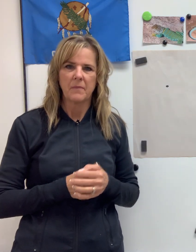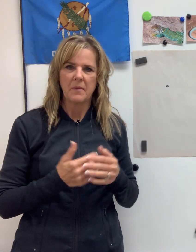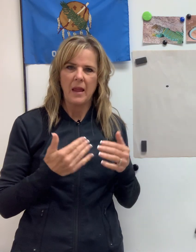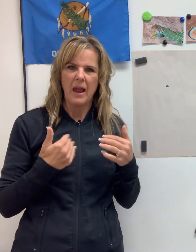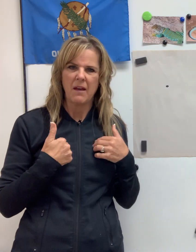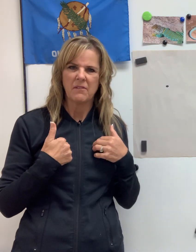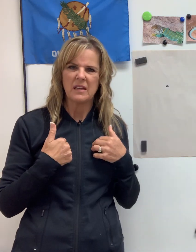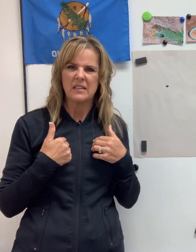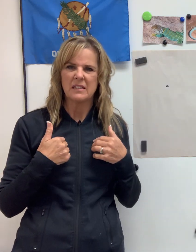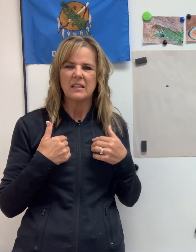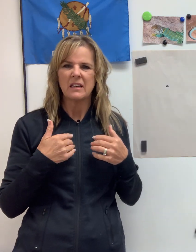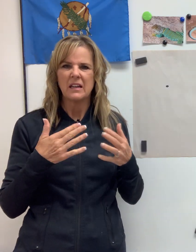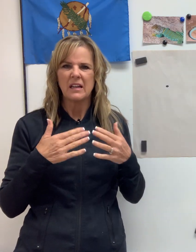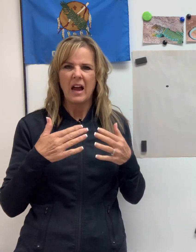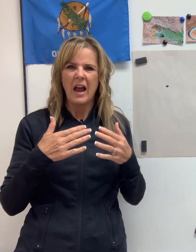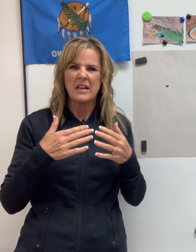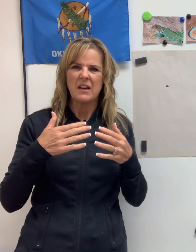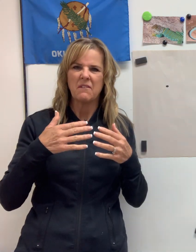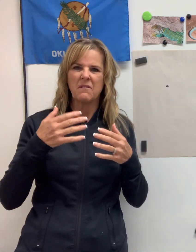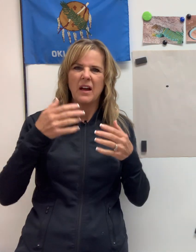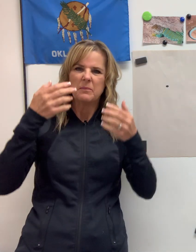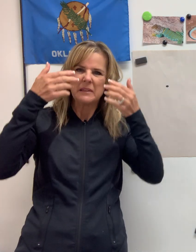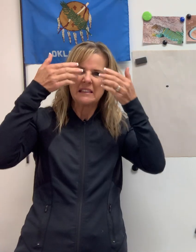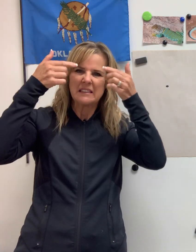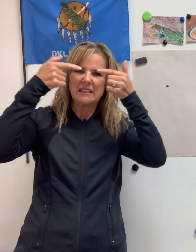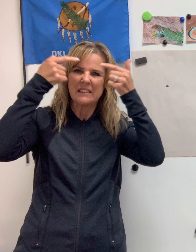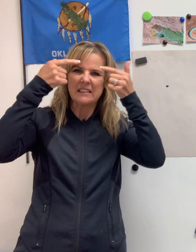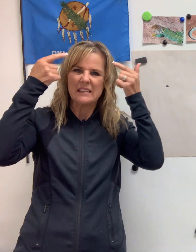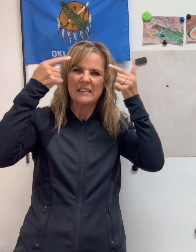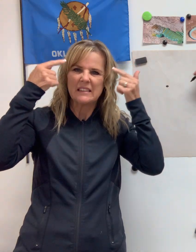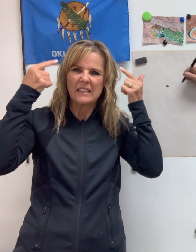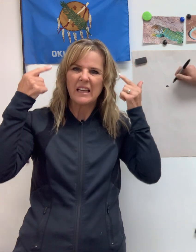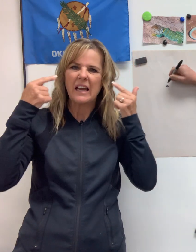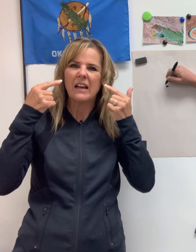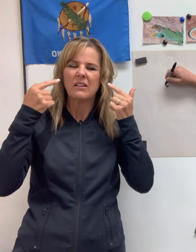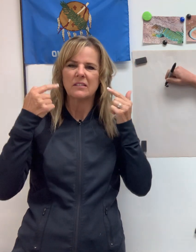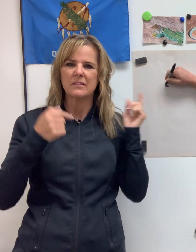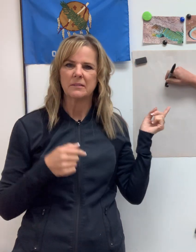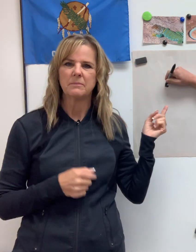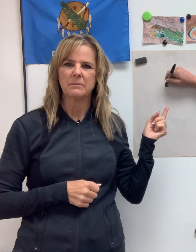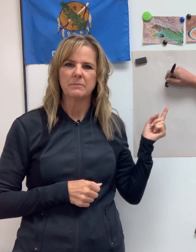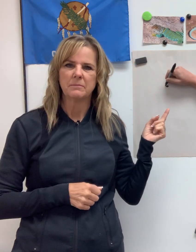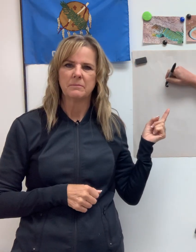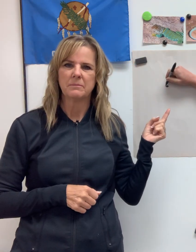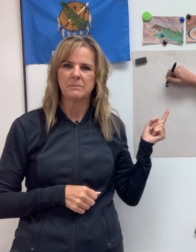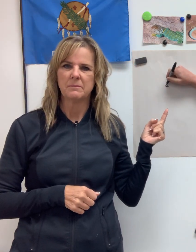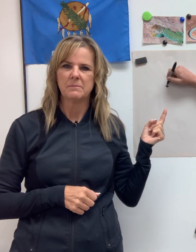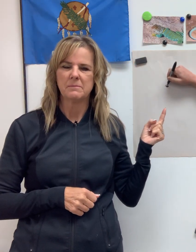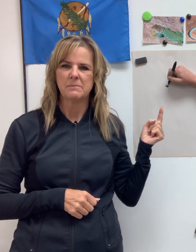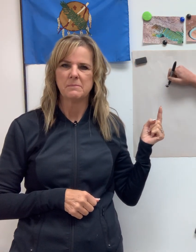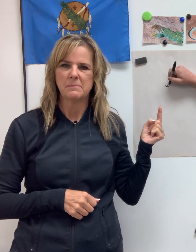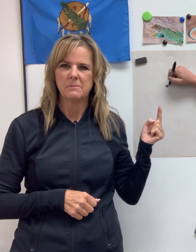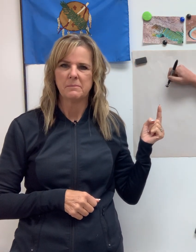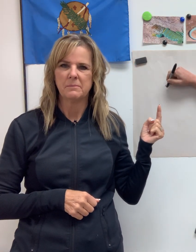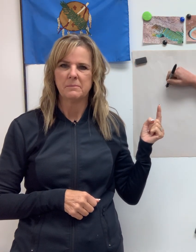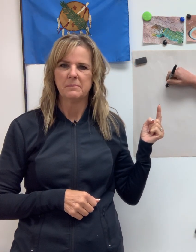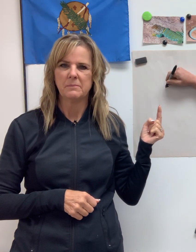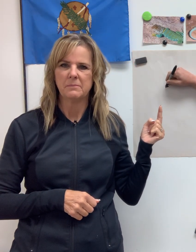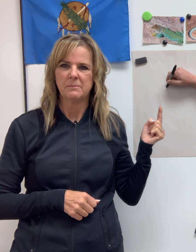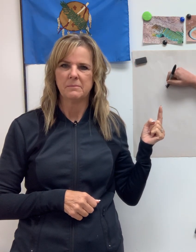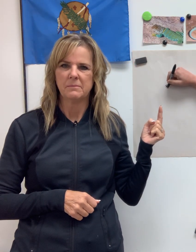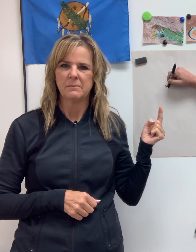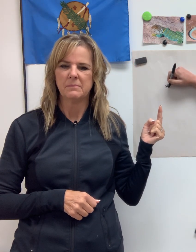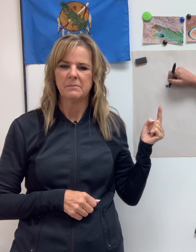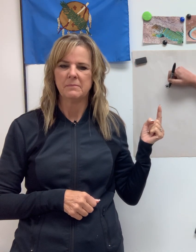of ridges of scales around their eyes. So above his eye and below his eye, I'm just gonna